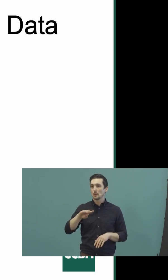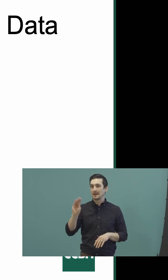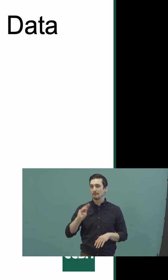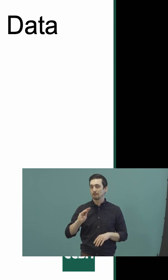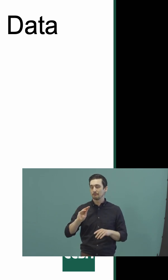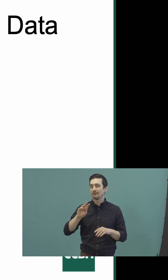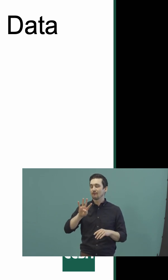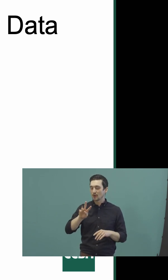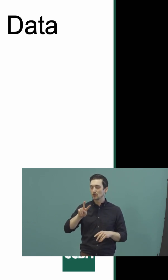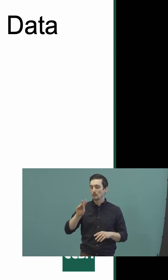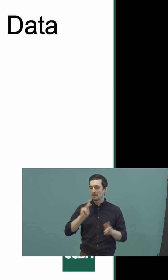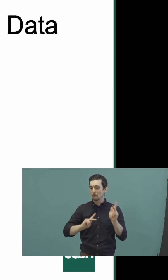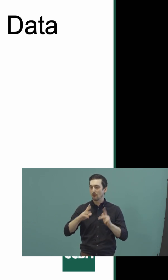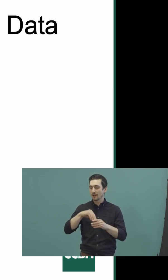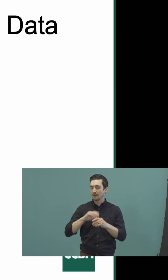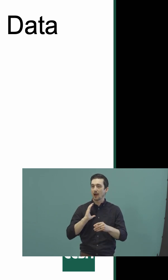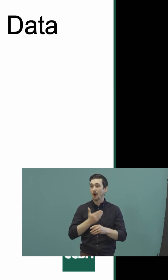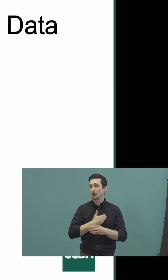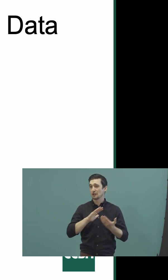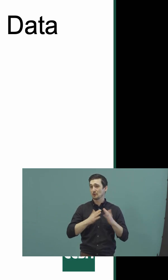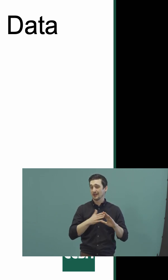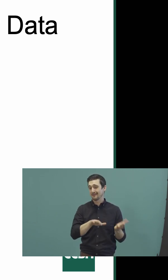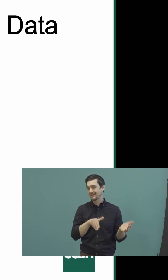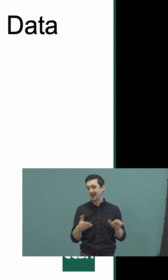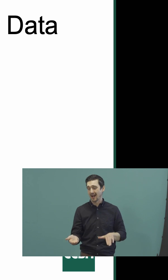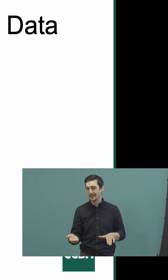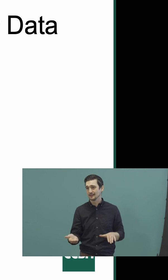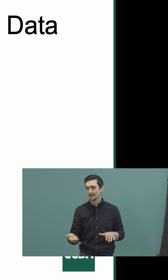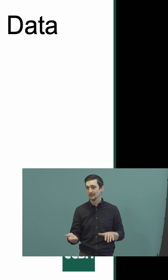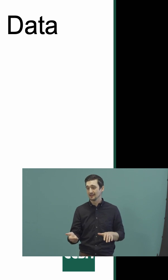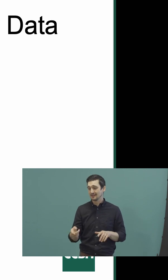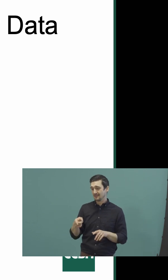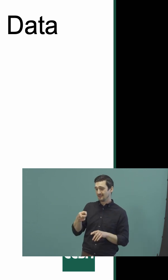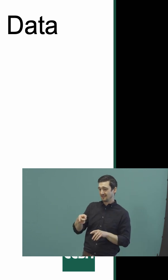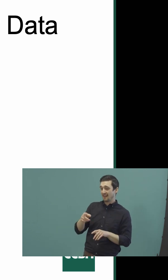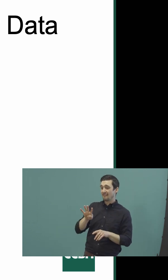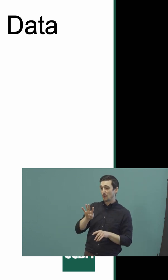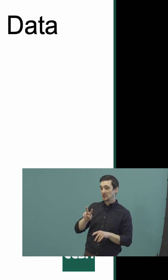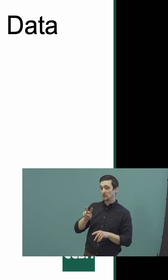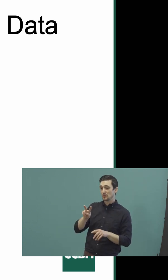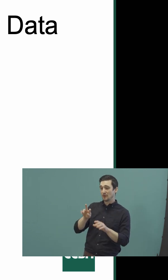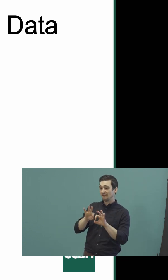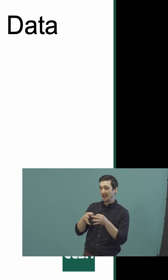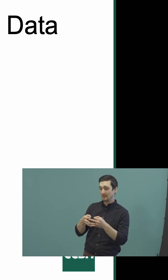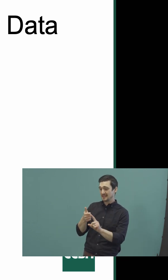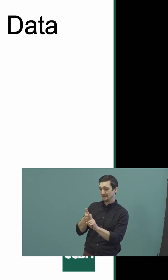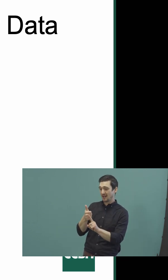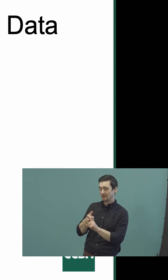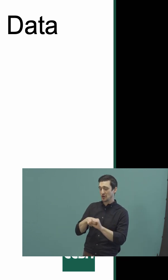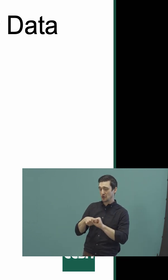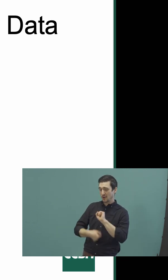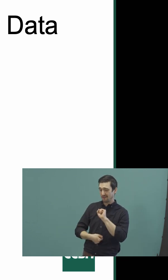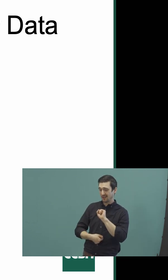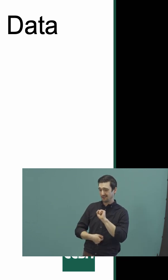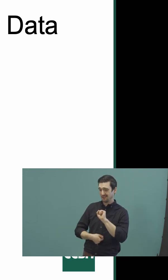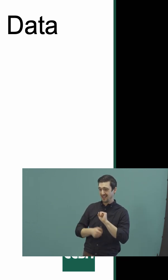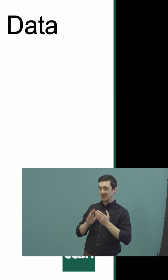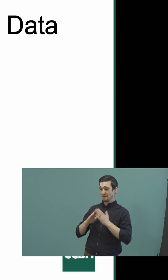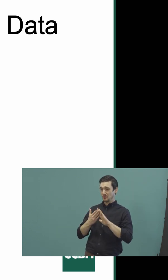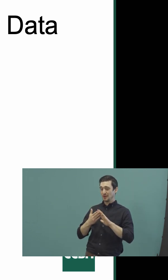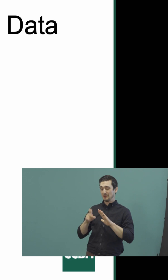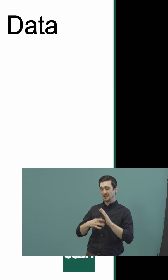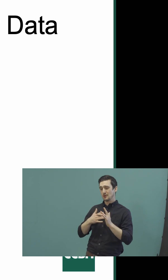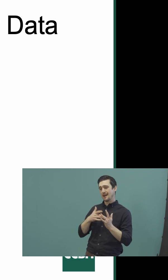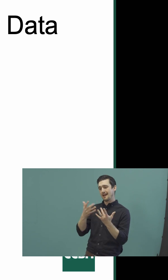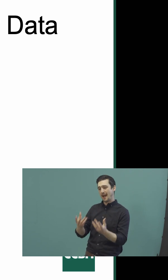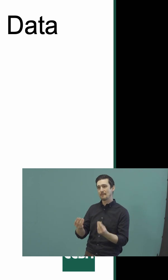replaced. We've lost people whose families are grieving, their friends are grieving, and we as a community need to grieve with them. And I'm